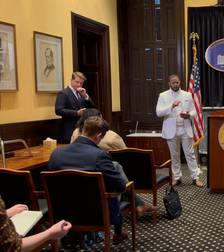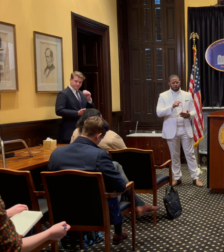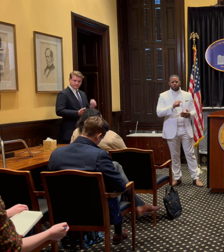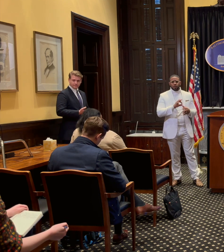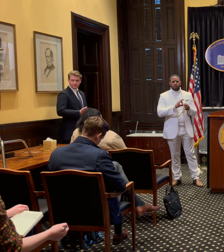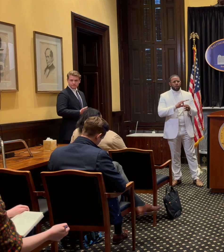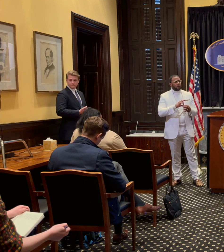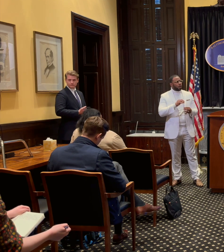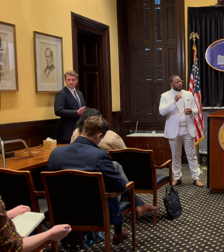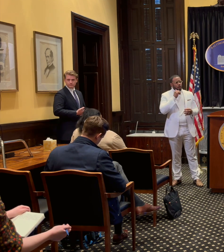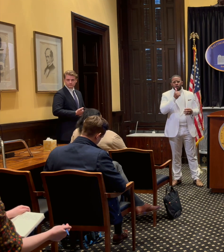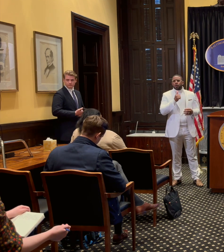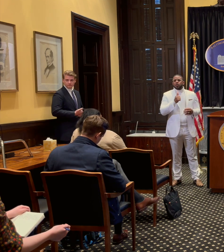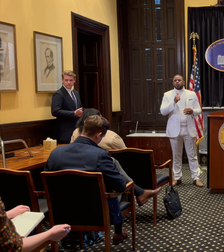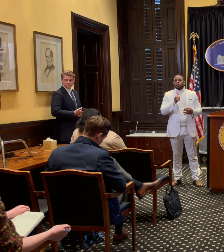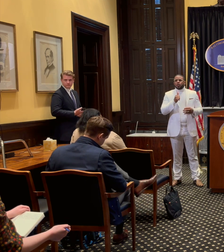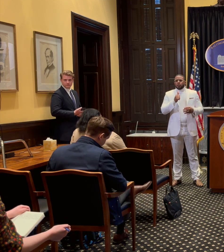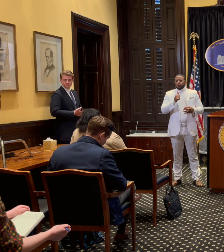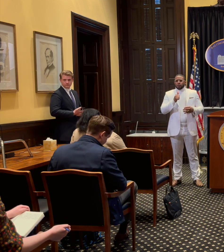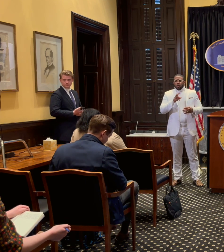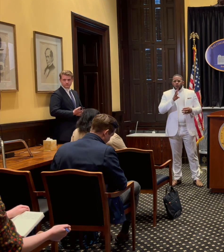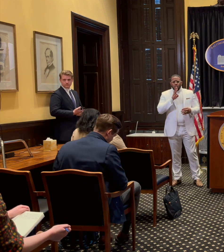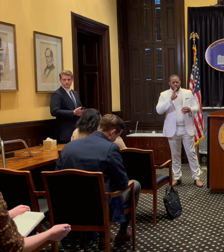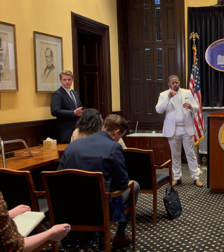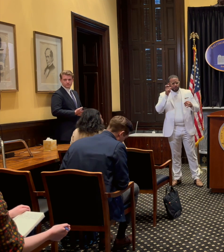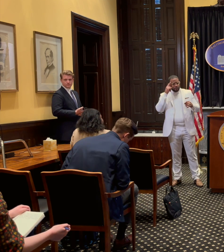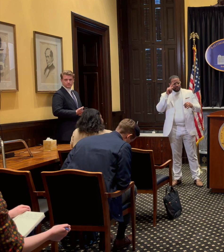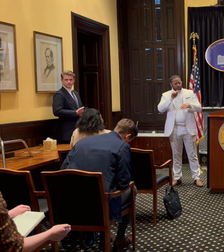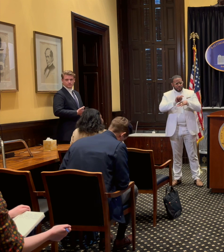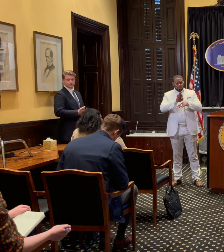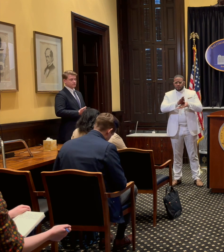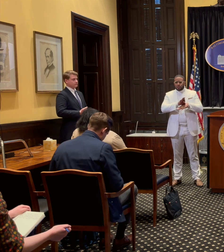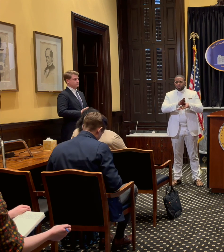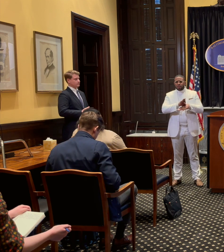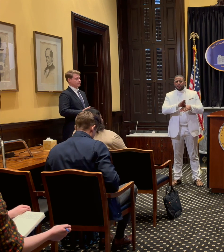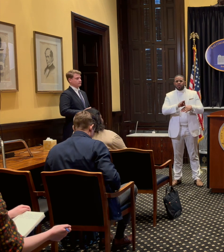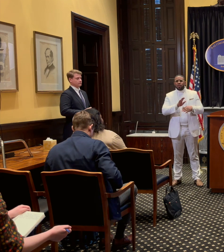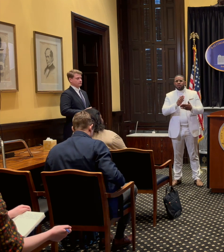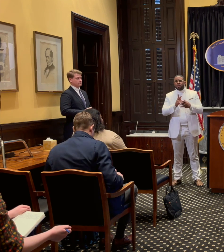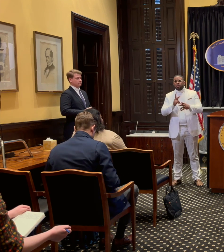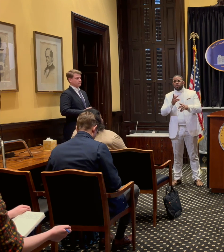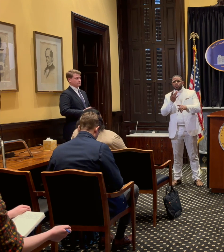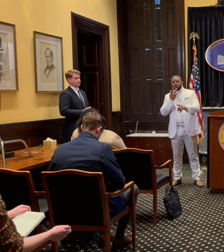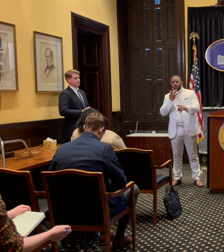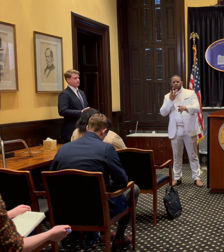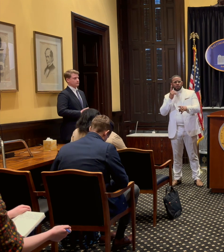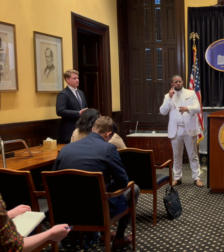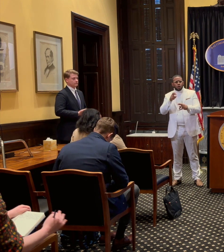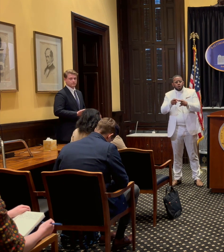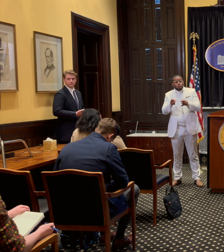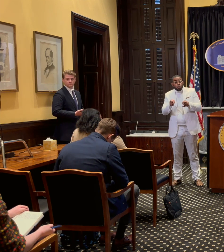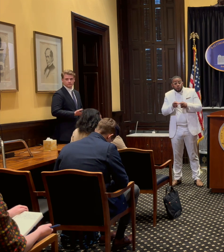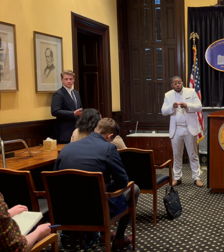water governance task force, some members have indicated a preference for a regional water authority. Where do you stand? I believe you touched on that